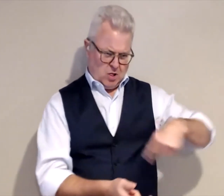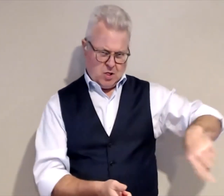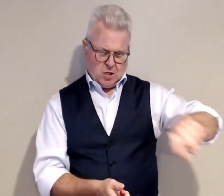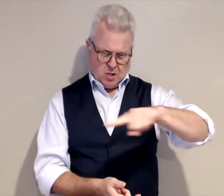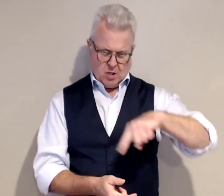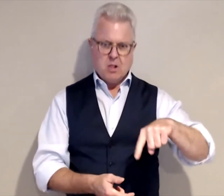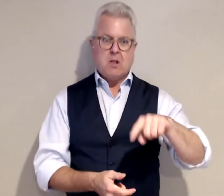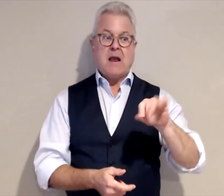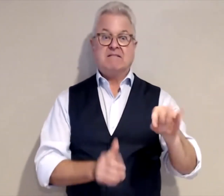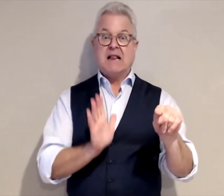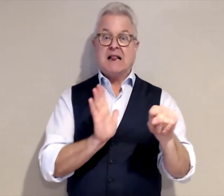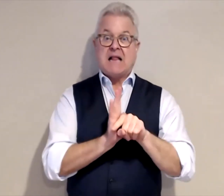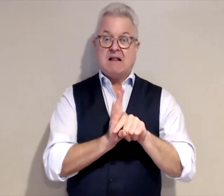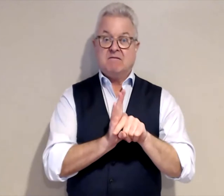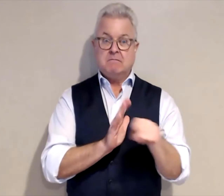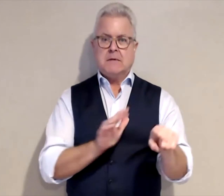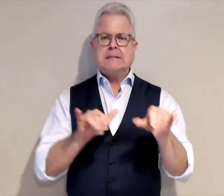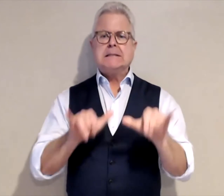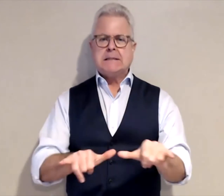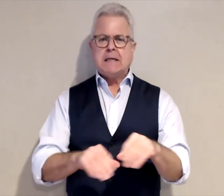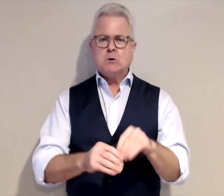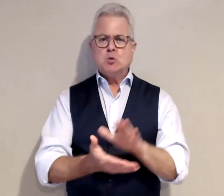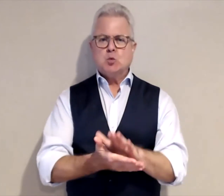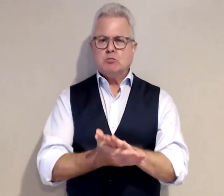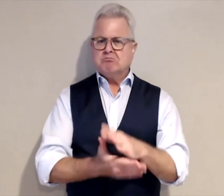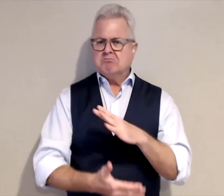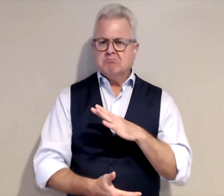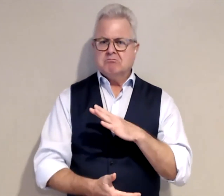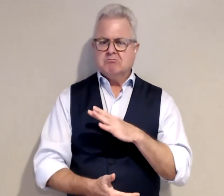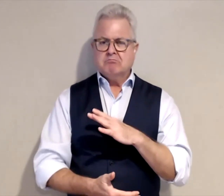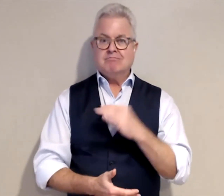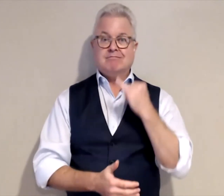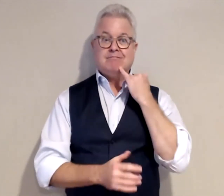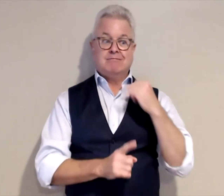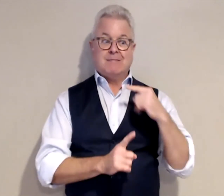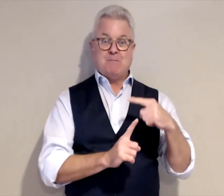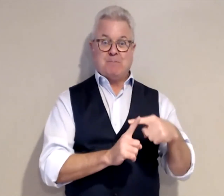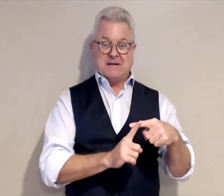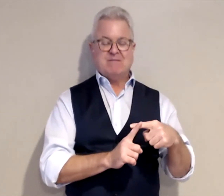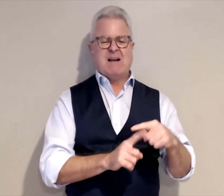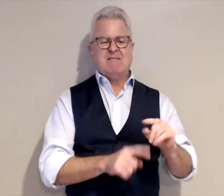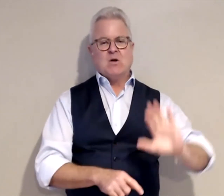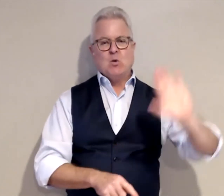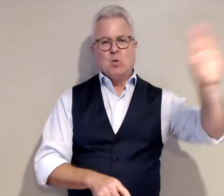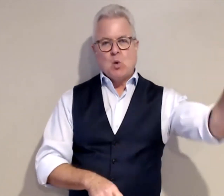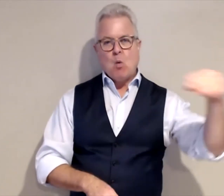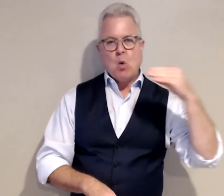in the classroom, you would test all the other students and they could stay in school.